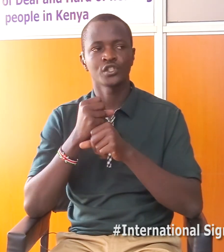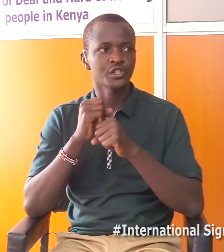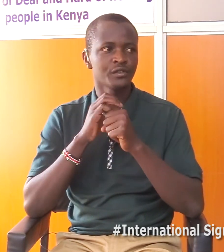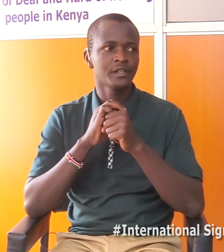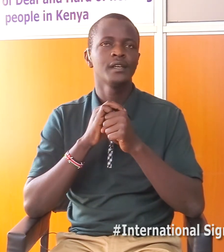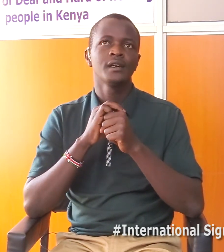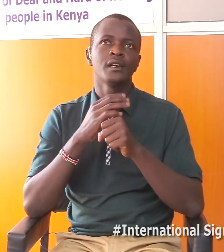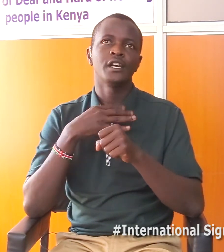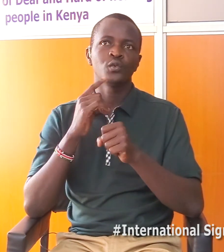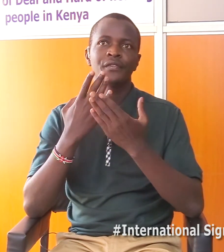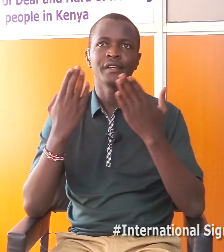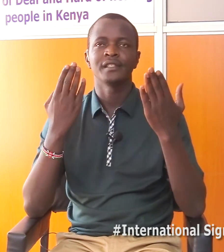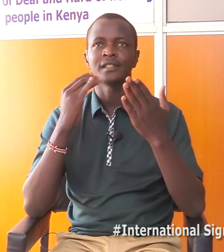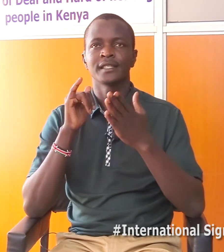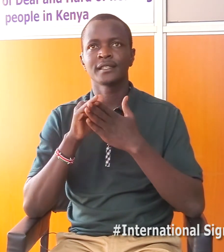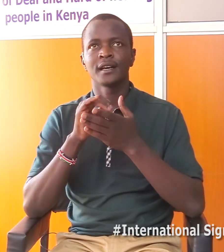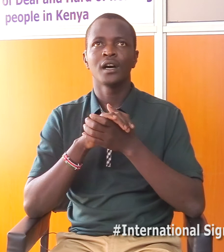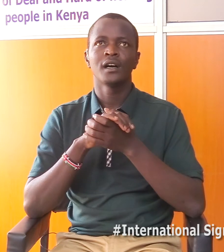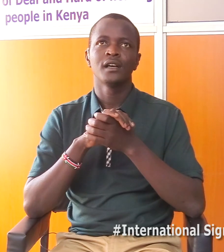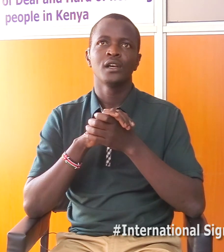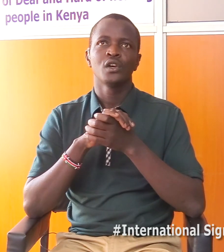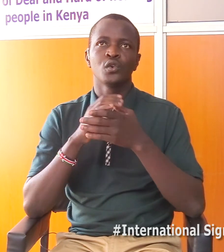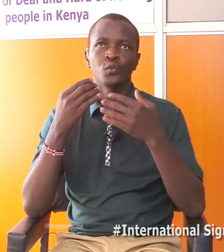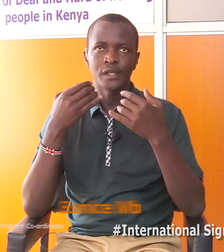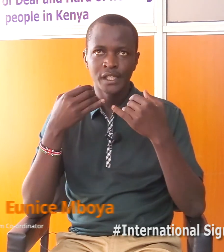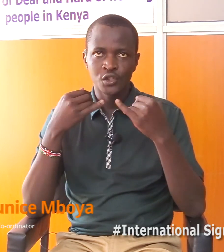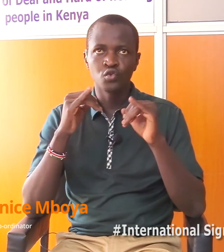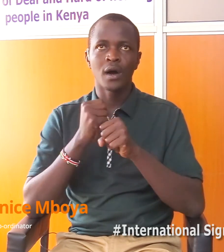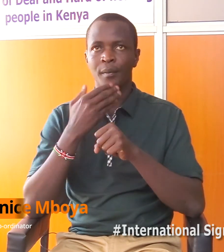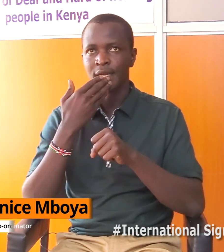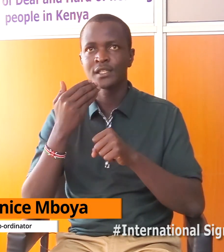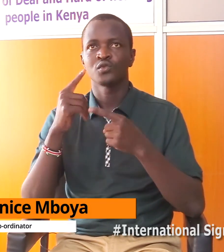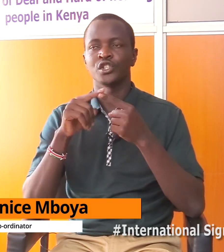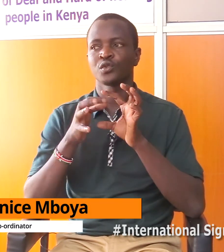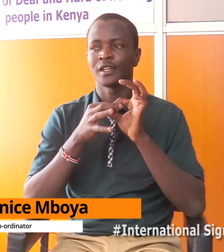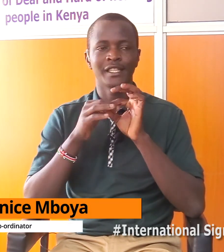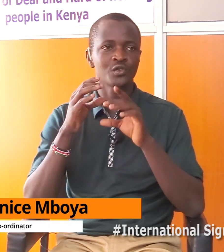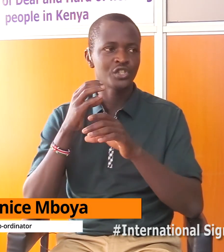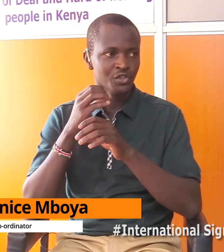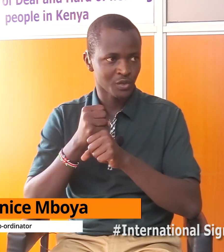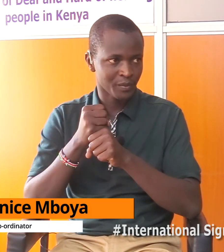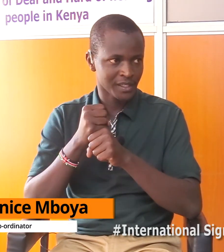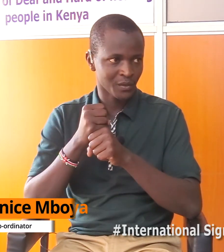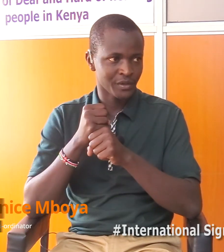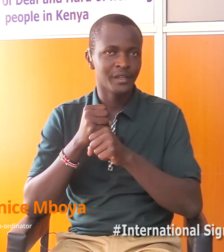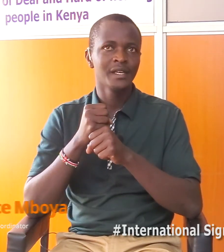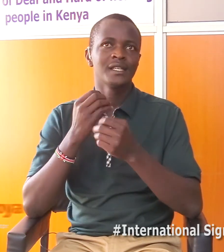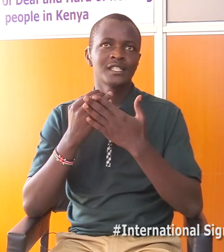associations, and one thing is that we do our best to ensure that the associations that we partner with,